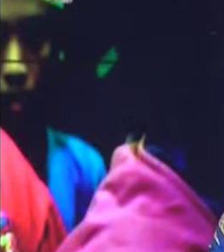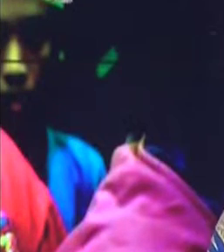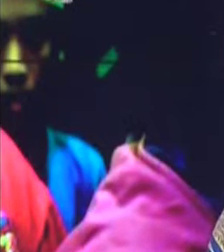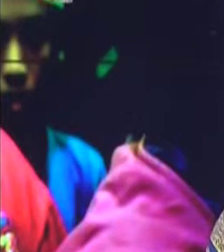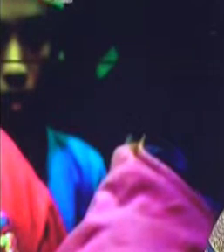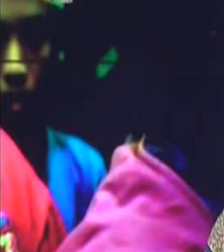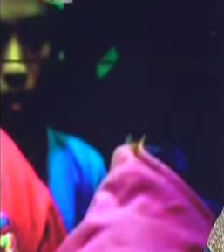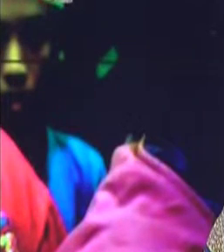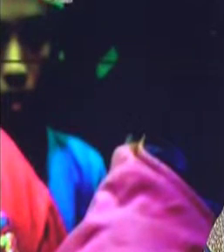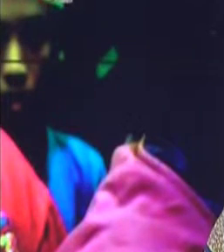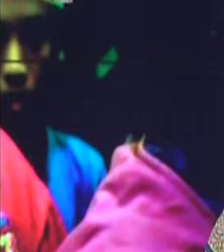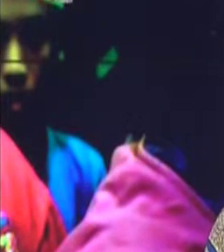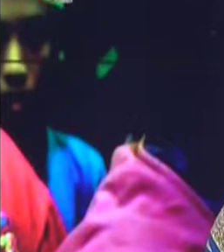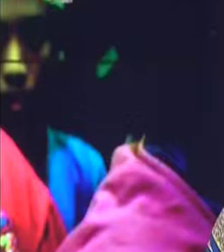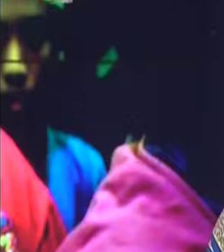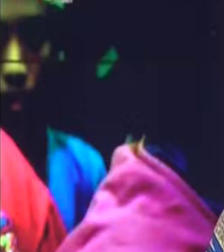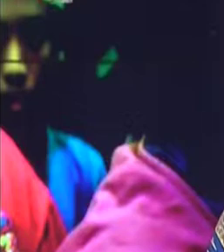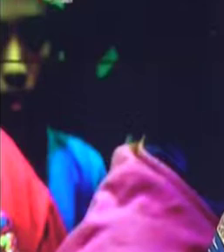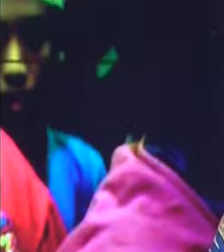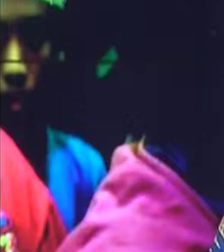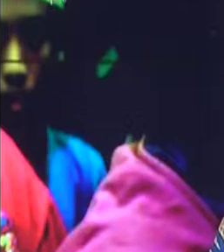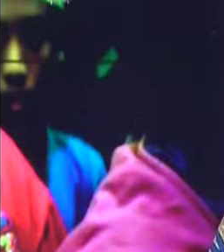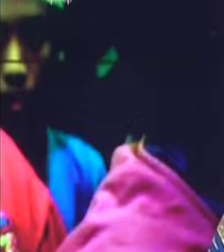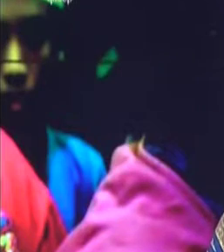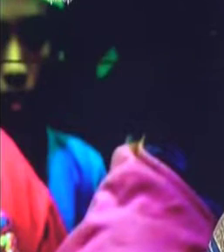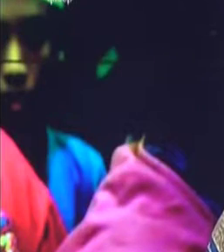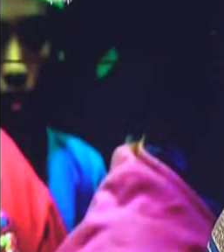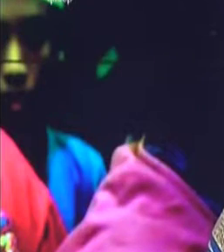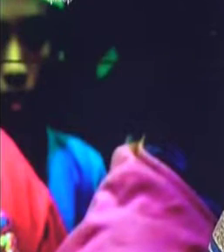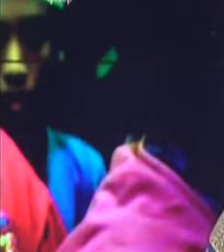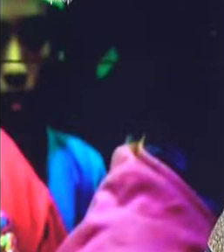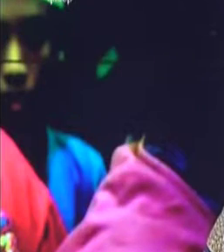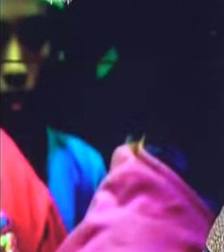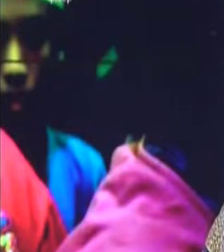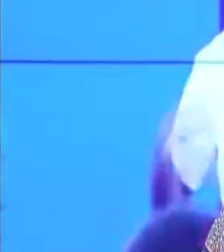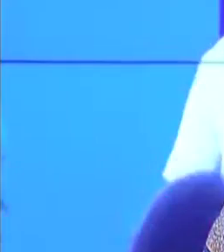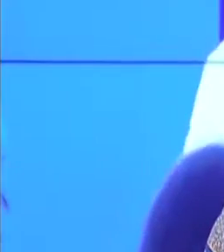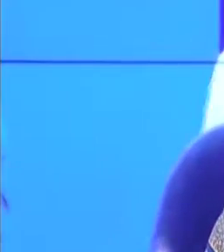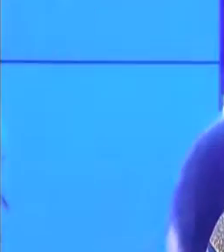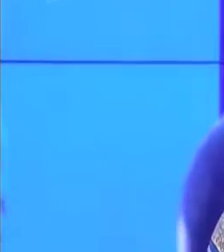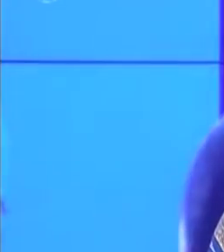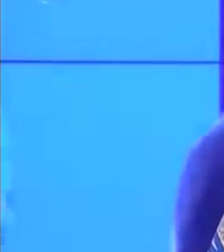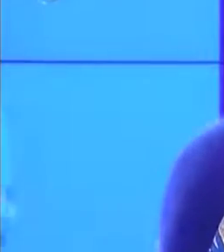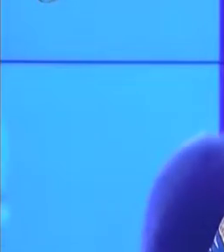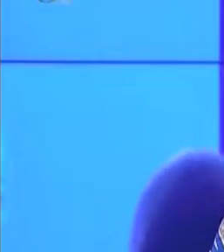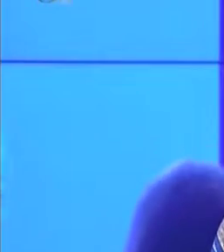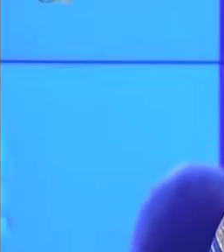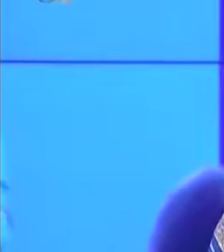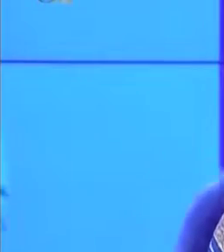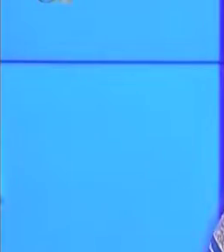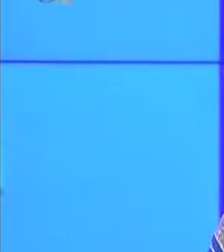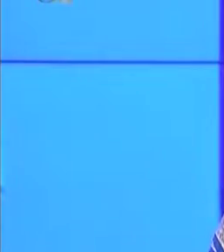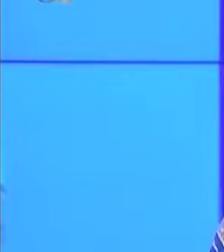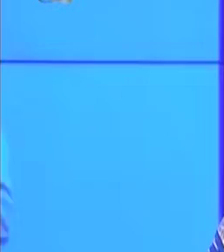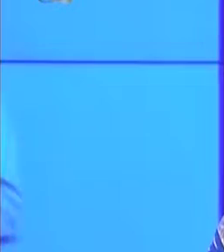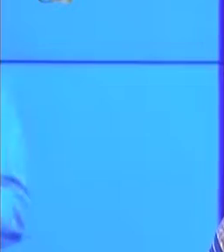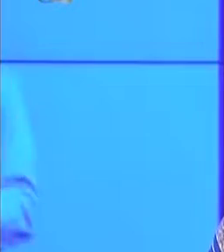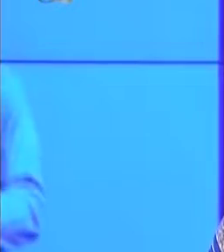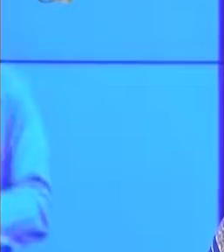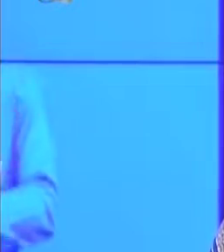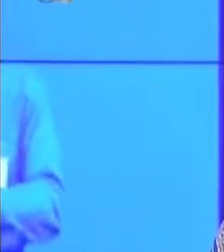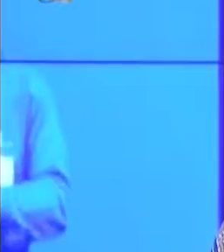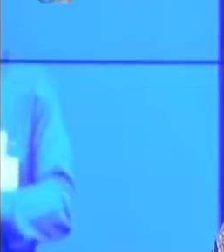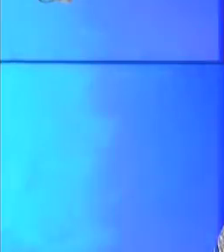twice. According to Dr. Abwaje, you need to test negative twice. So having tested positive, once you undergo treatment, you need to test negative on